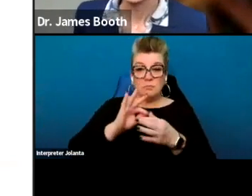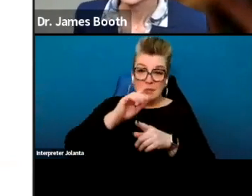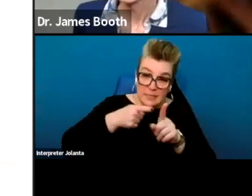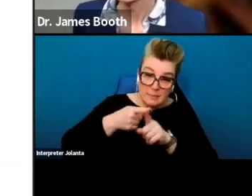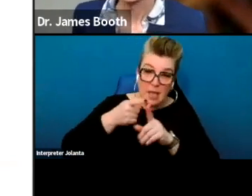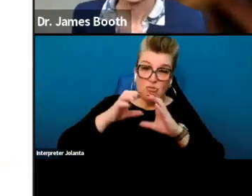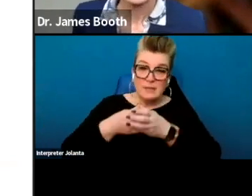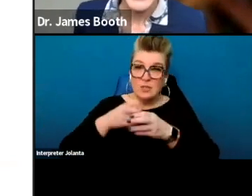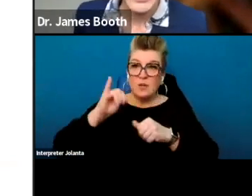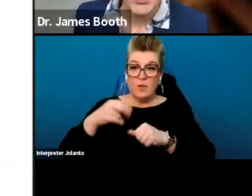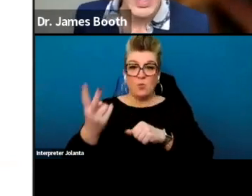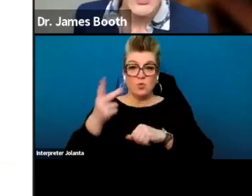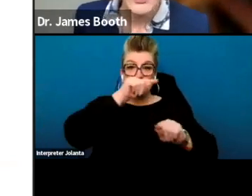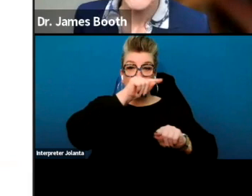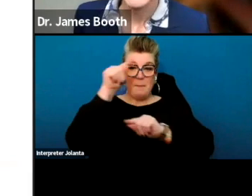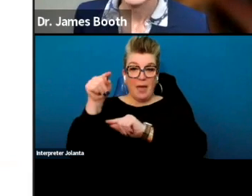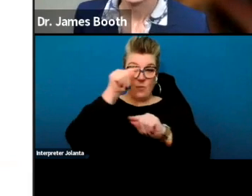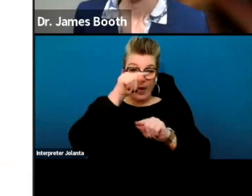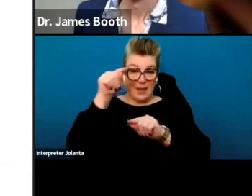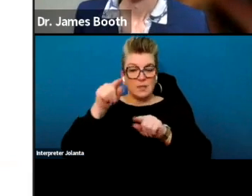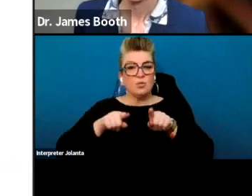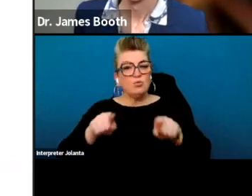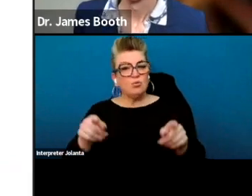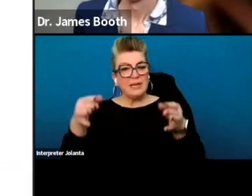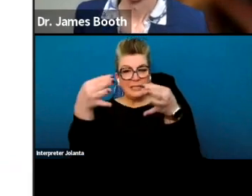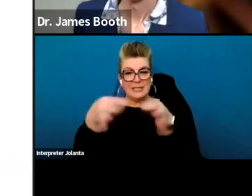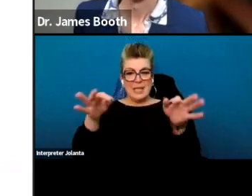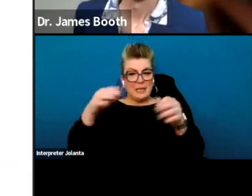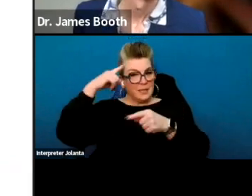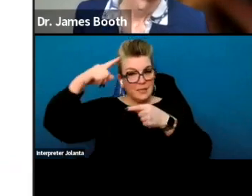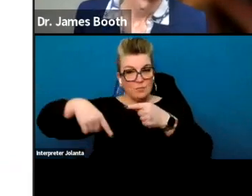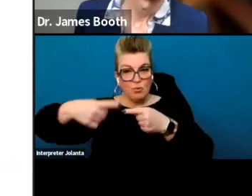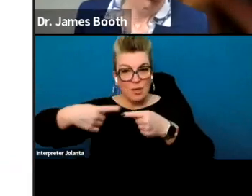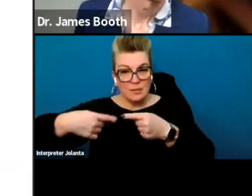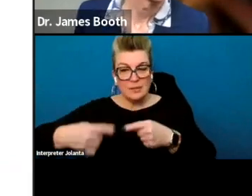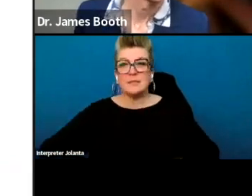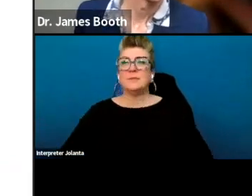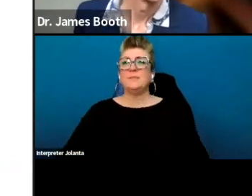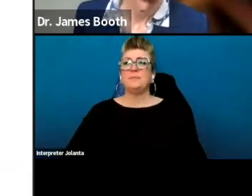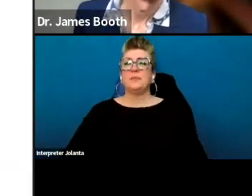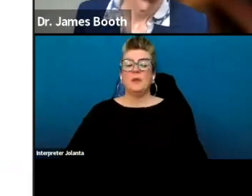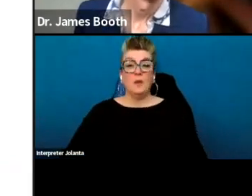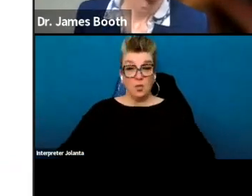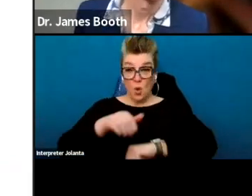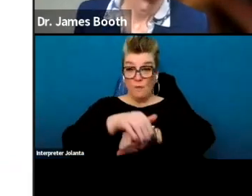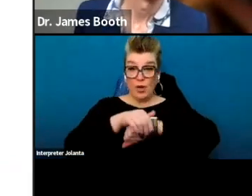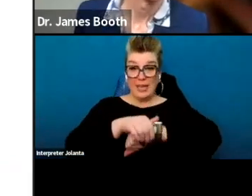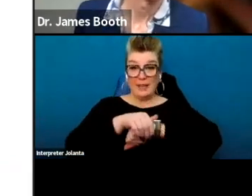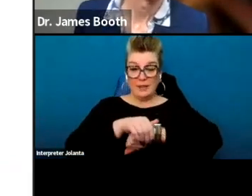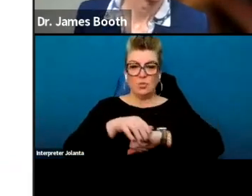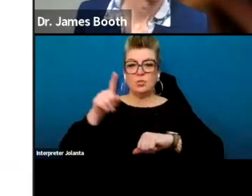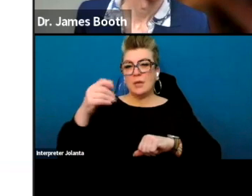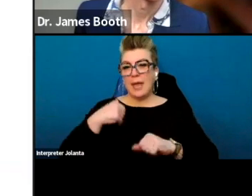specialization of these two pathways during sentence processing. So we showed in English, there's some kind